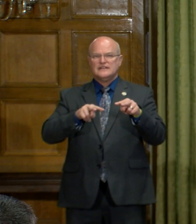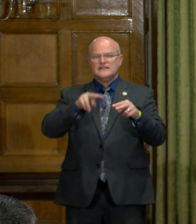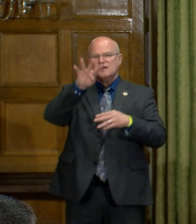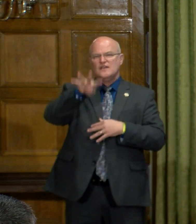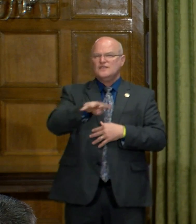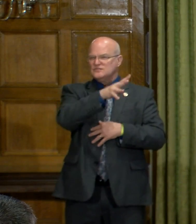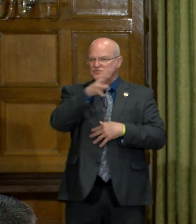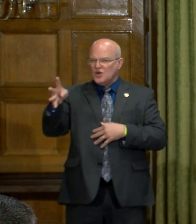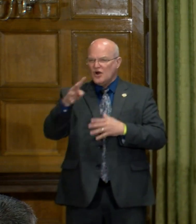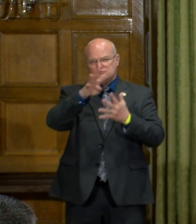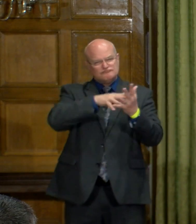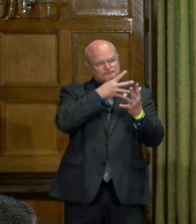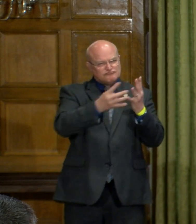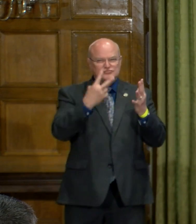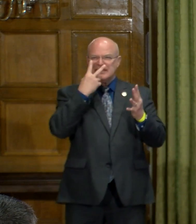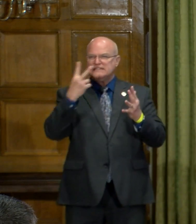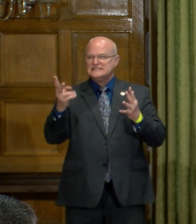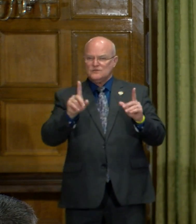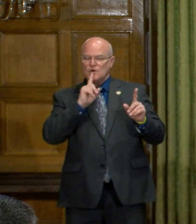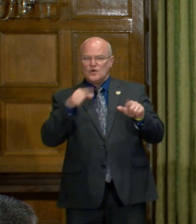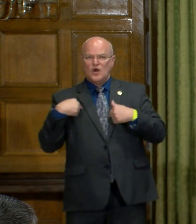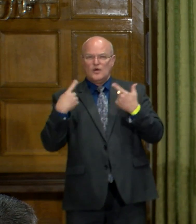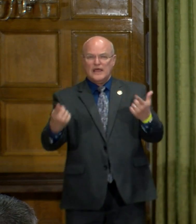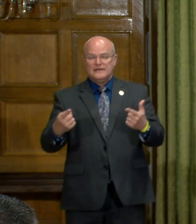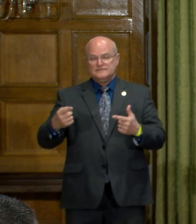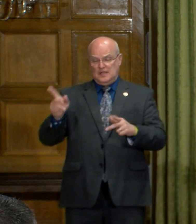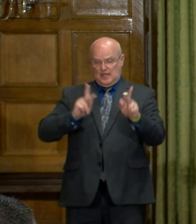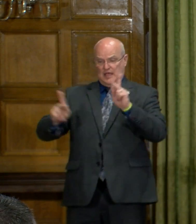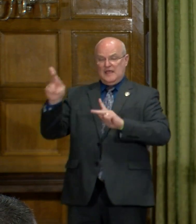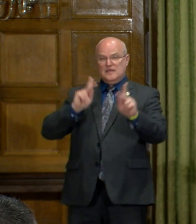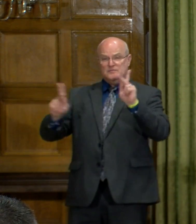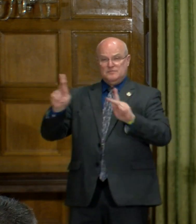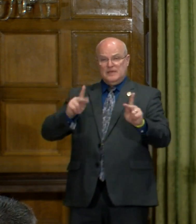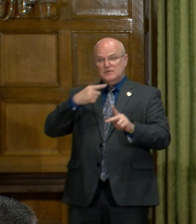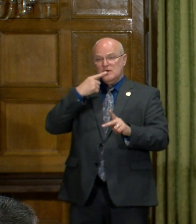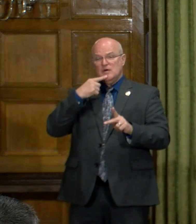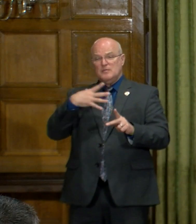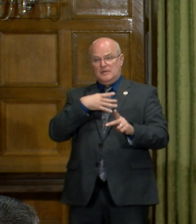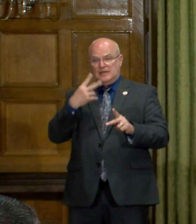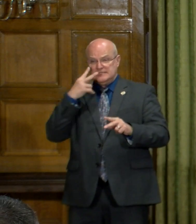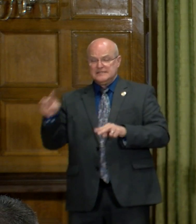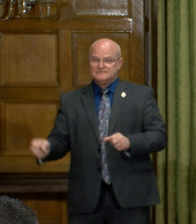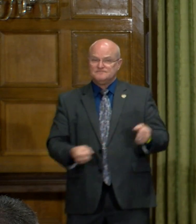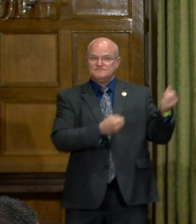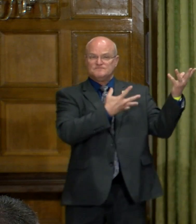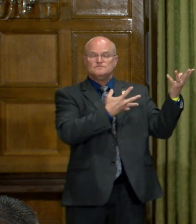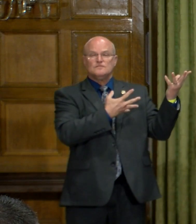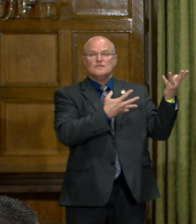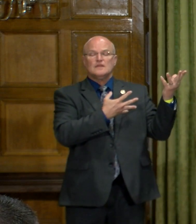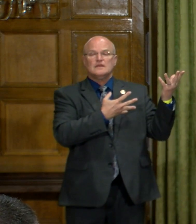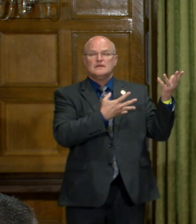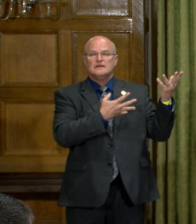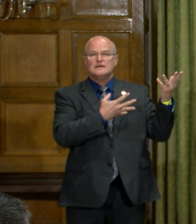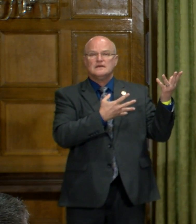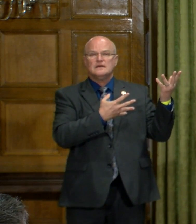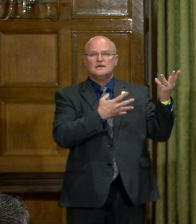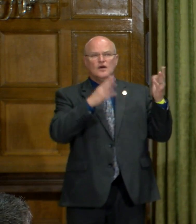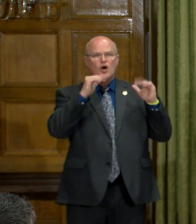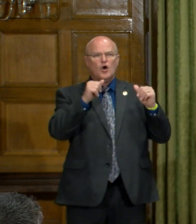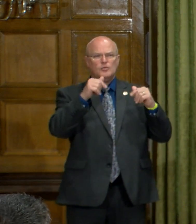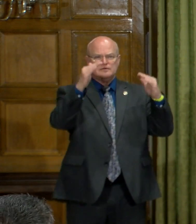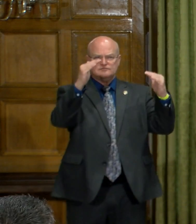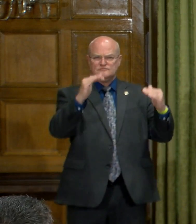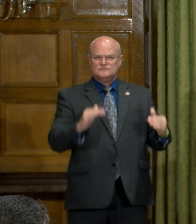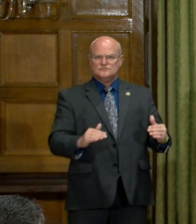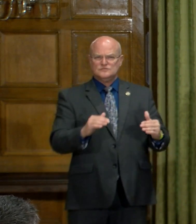like to see where we are, and I think the public does as well. So if we could put up, I hope we can go